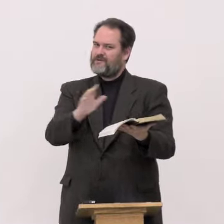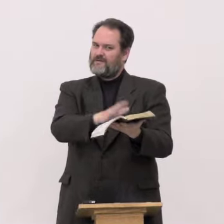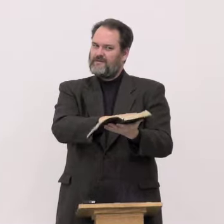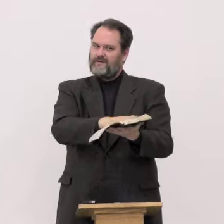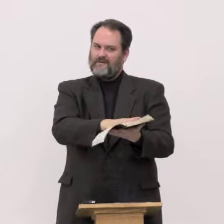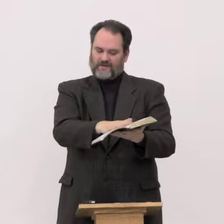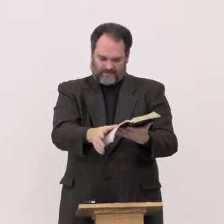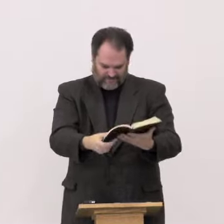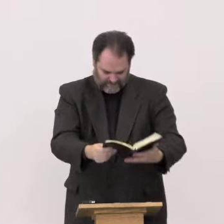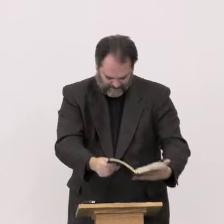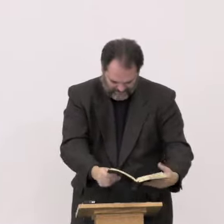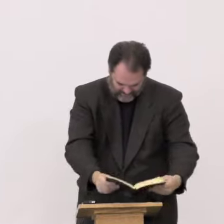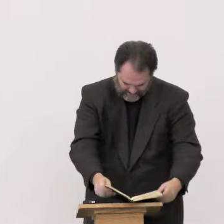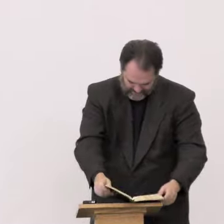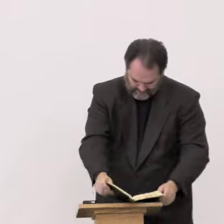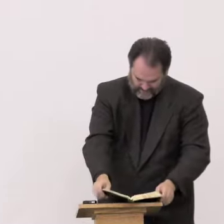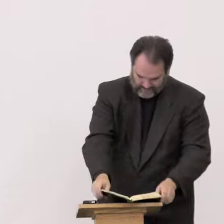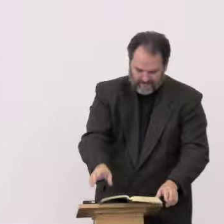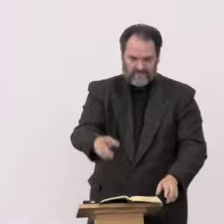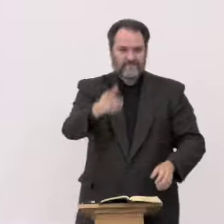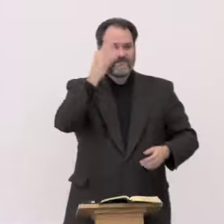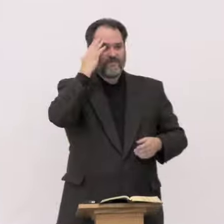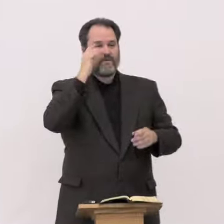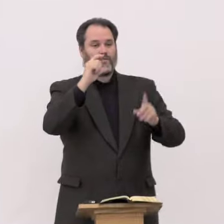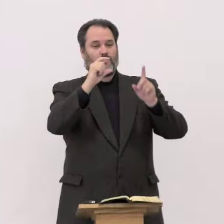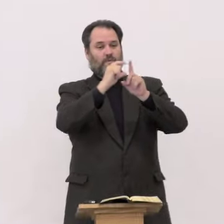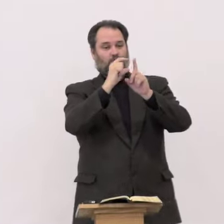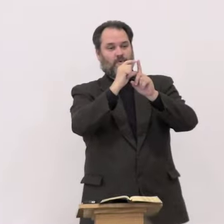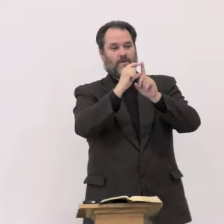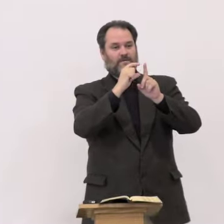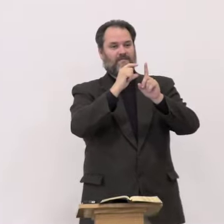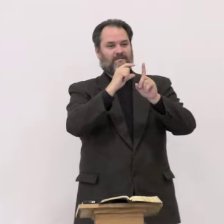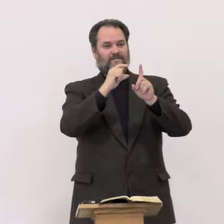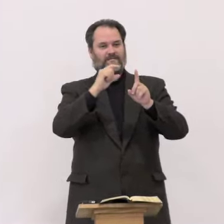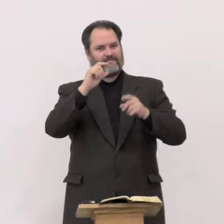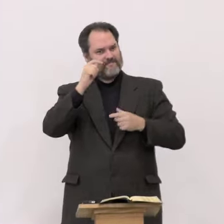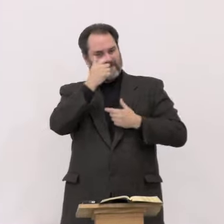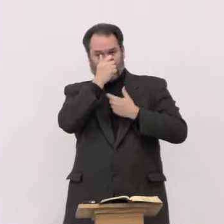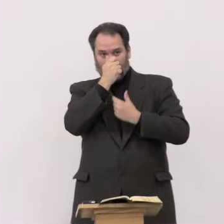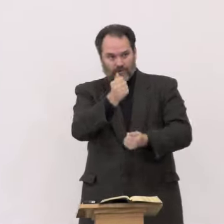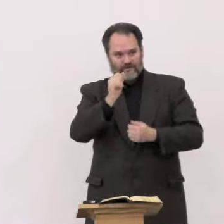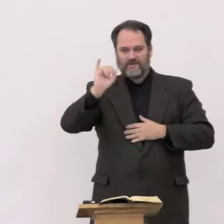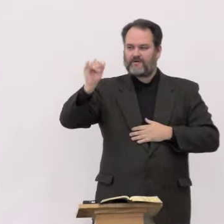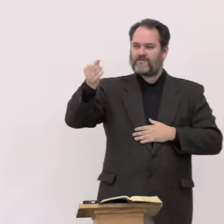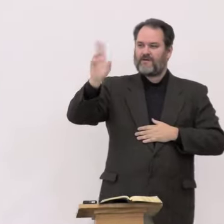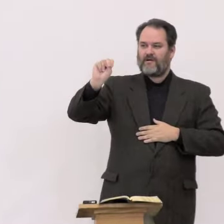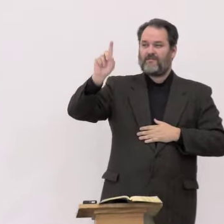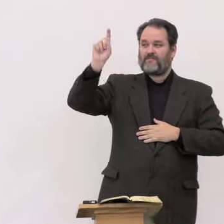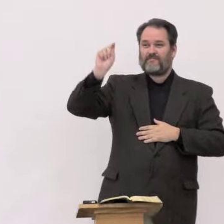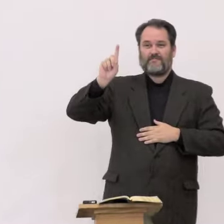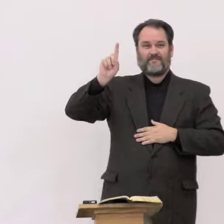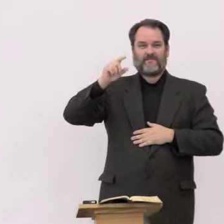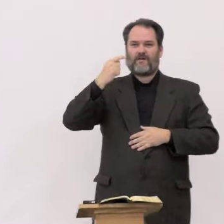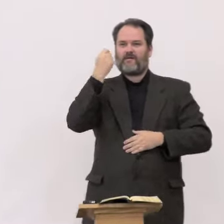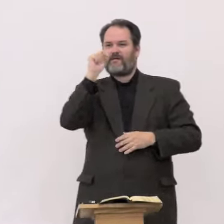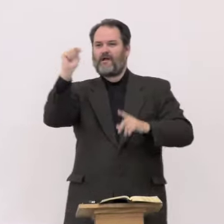We should be careful with the Bible, and we should honor it. And it